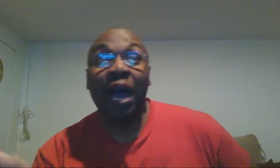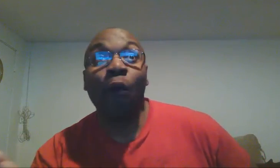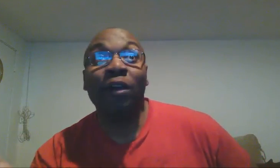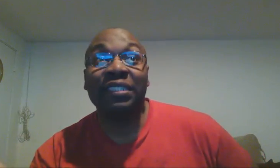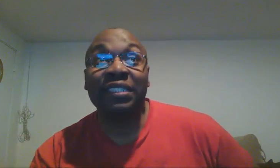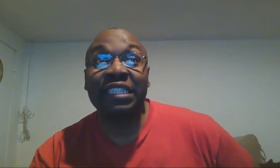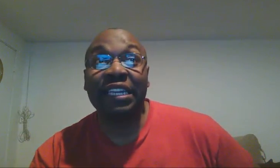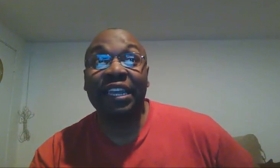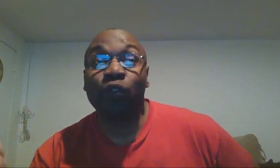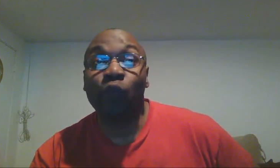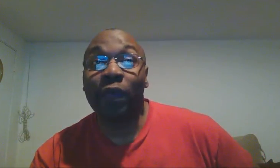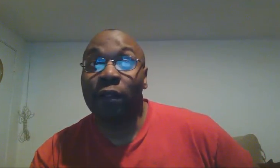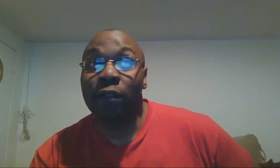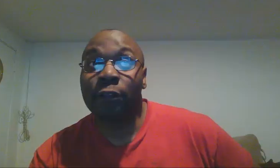in sin as well.